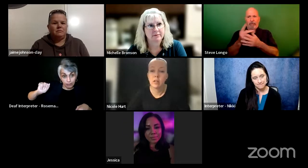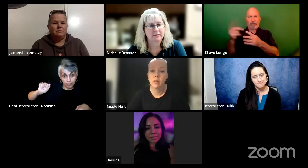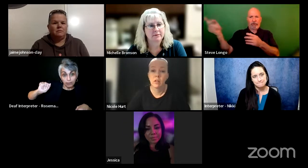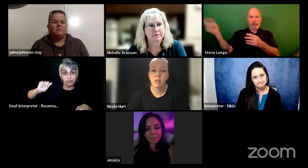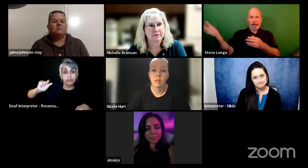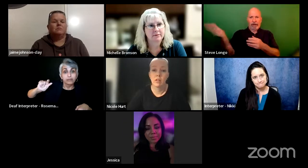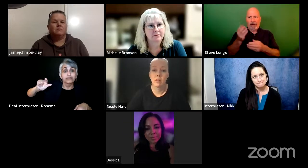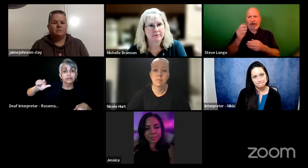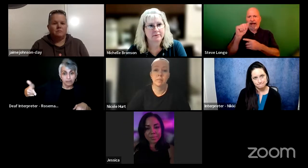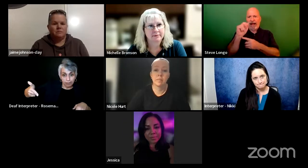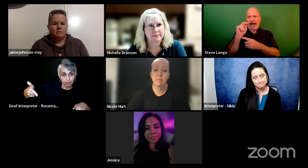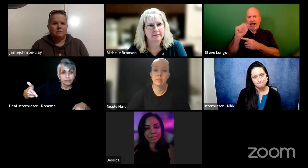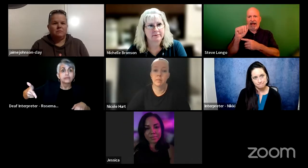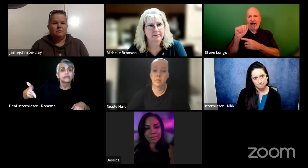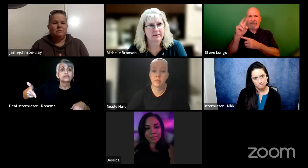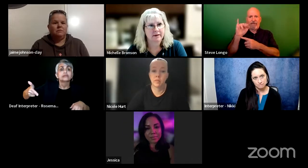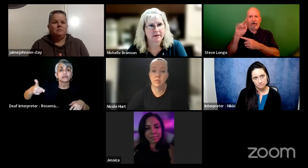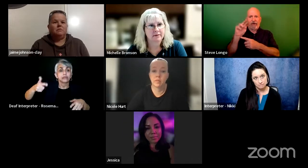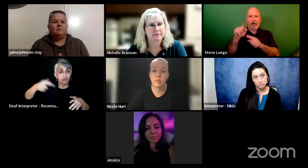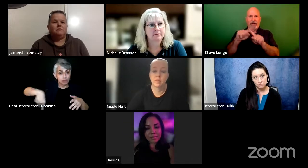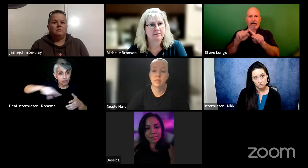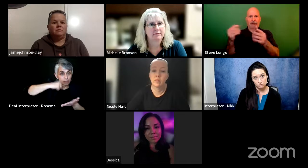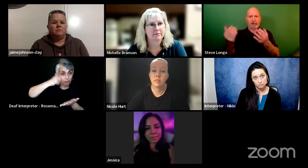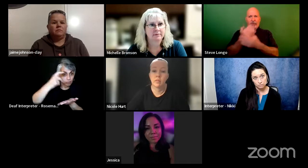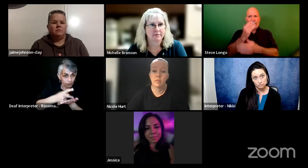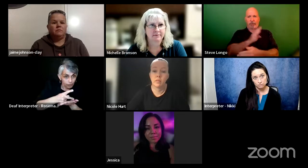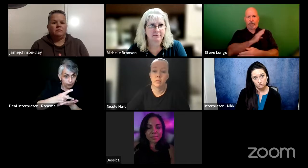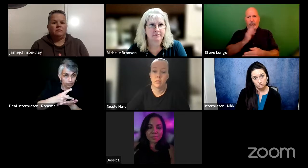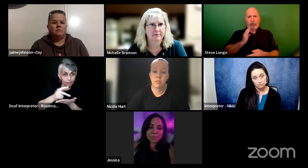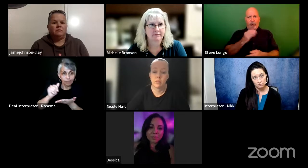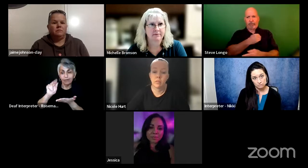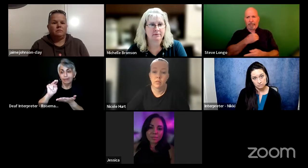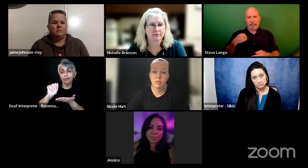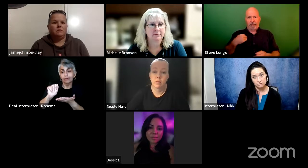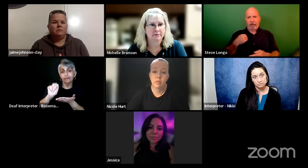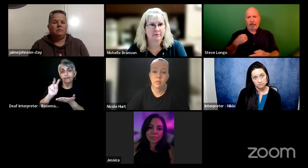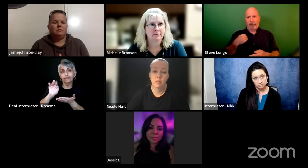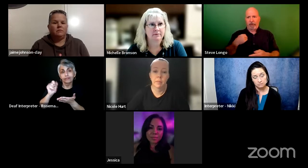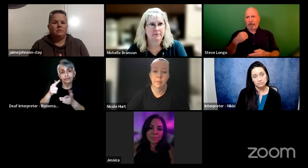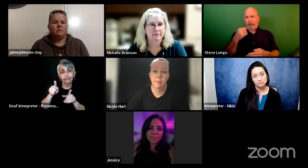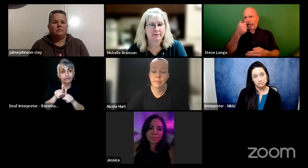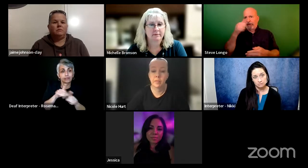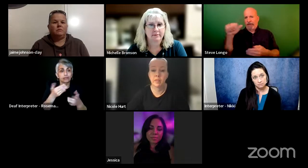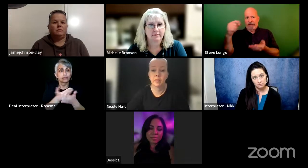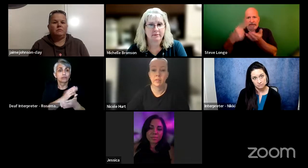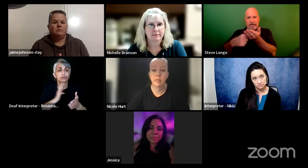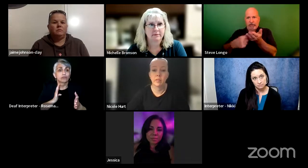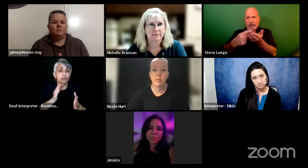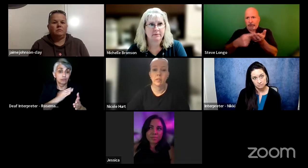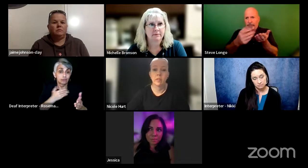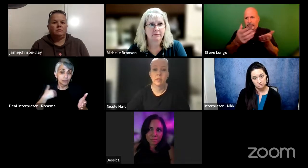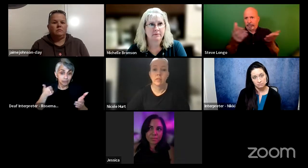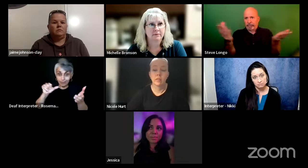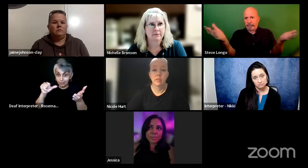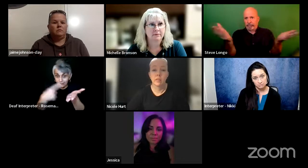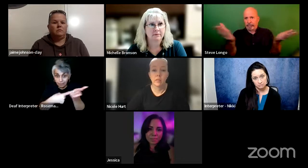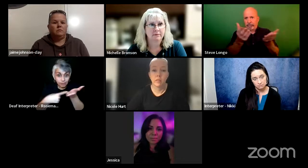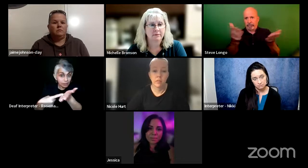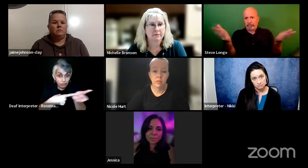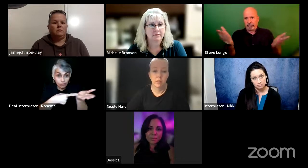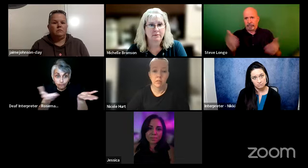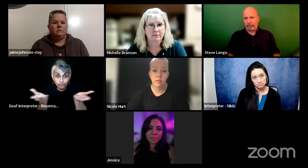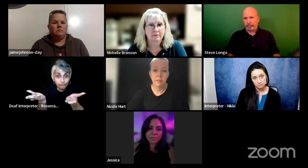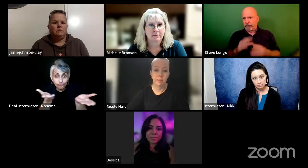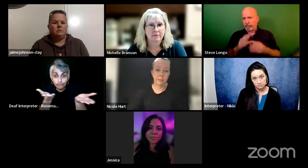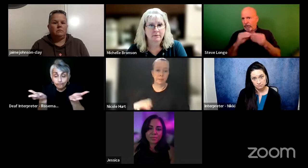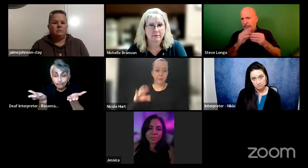by Jessica, that we approve bringing Anna Bernick in as a DHHSC board